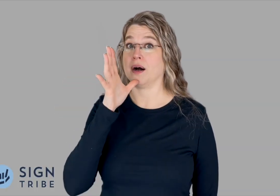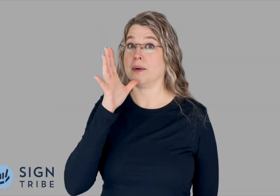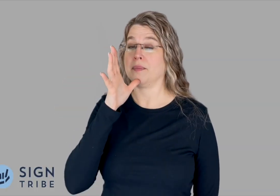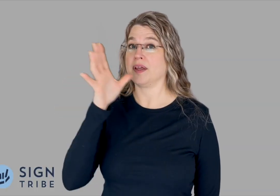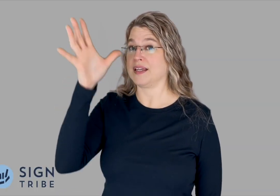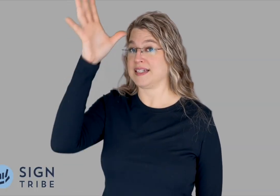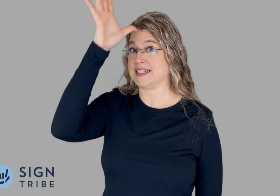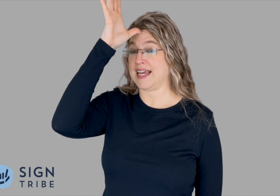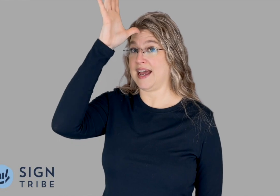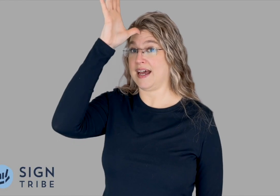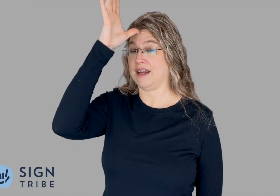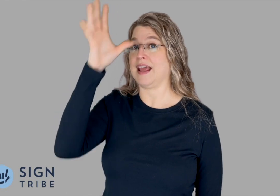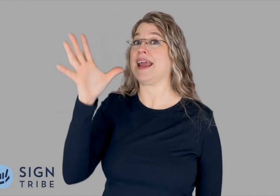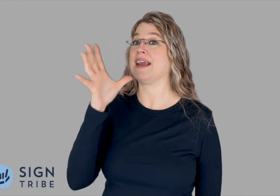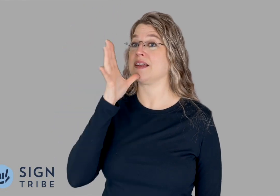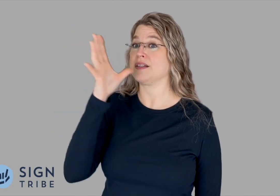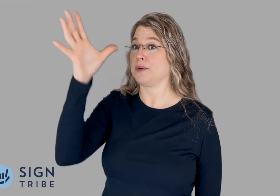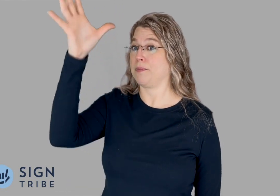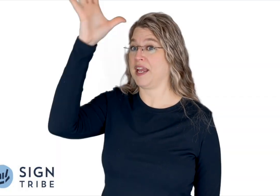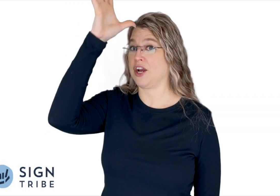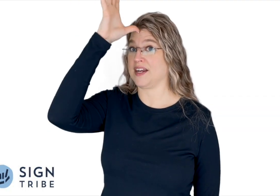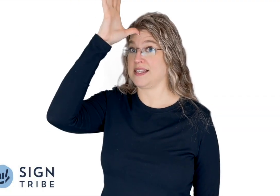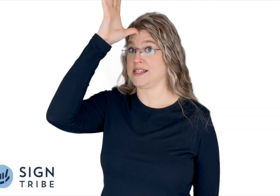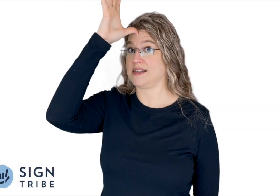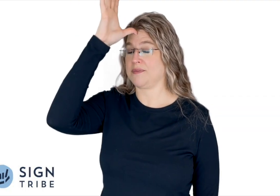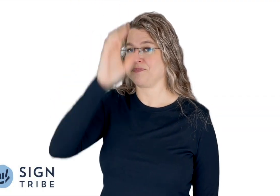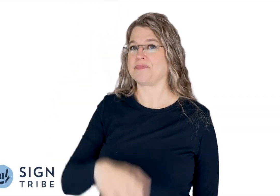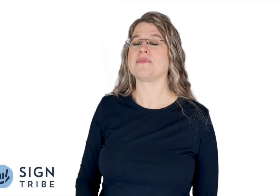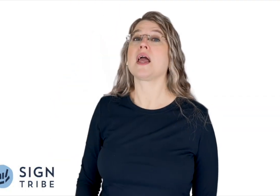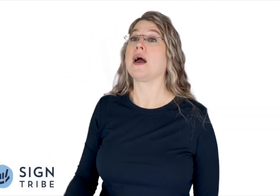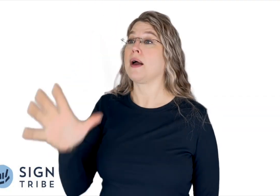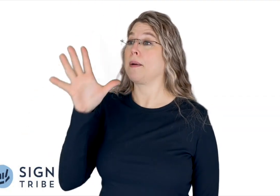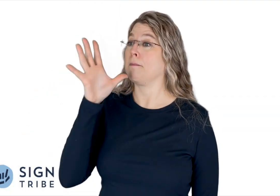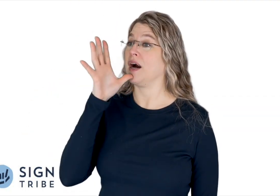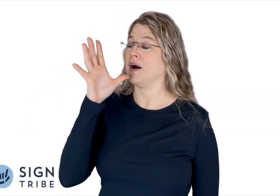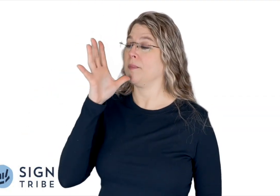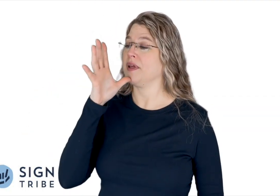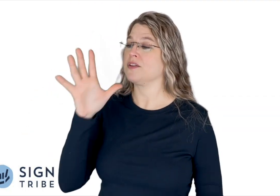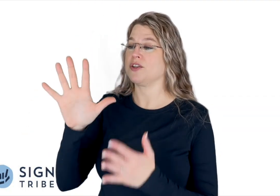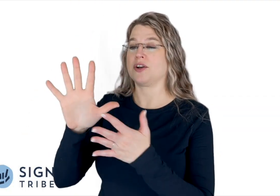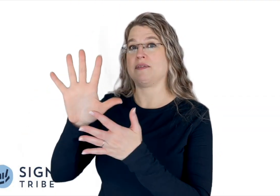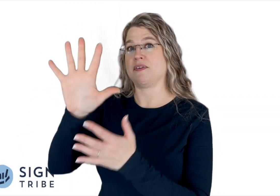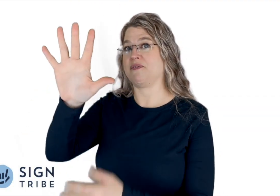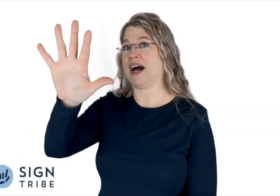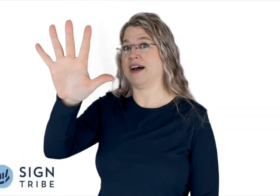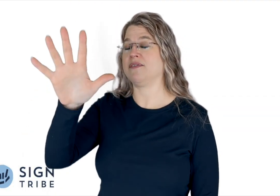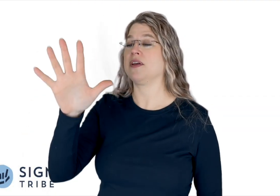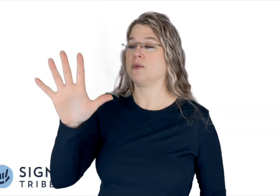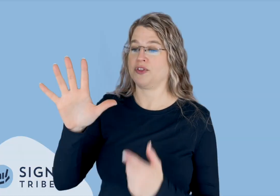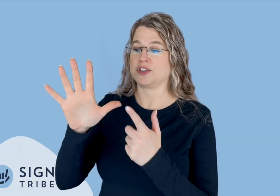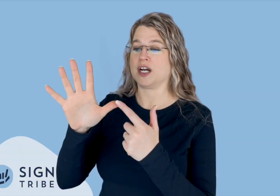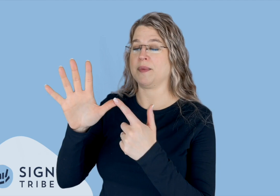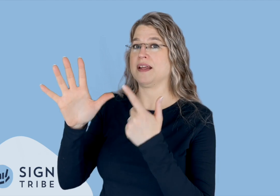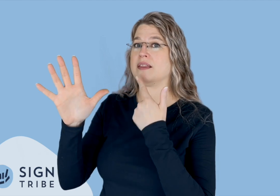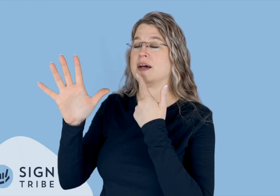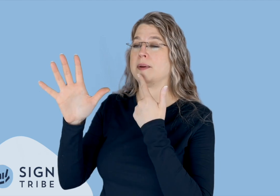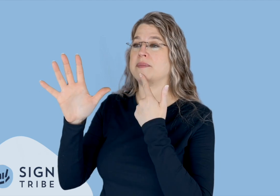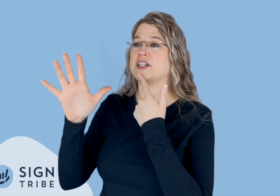Mom, dad, and parents. Mom, you're gonna have a 5 with your dominant thumb touching